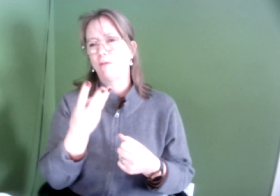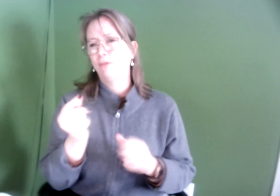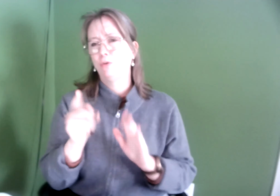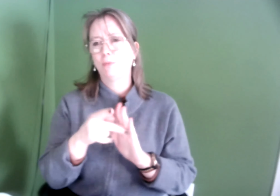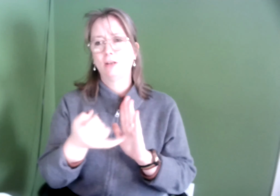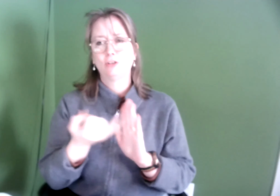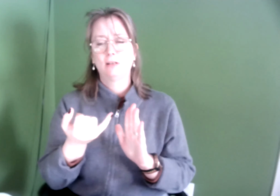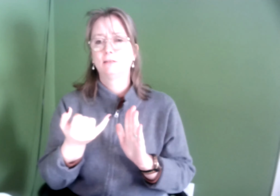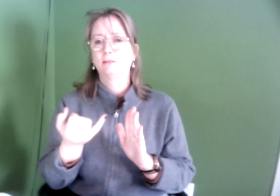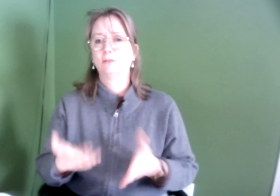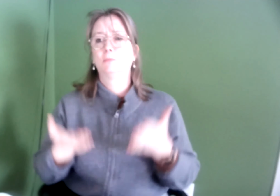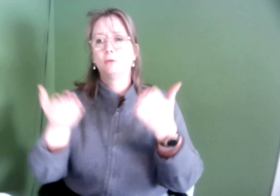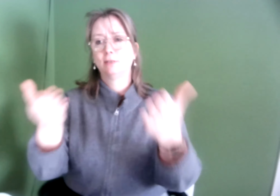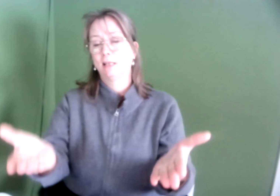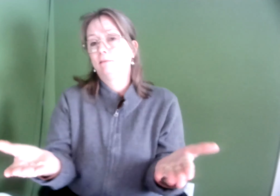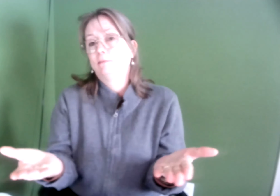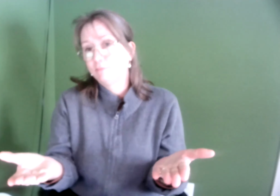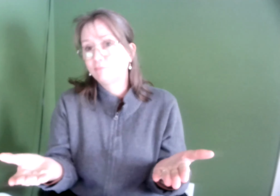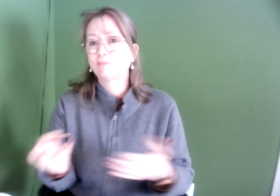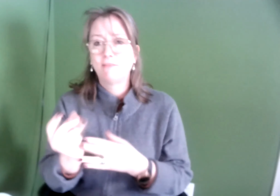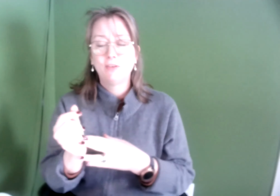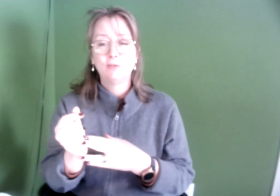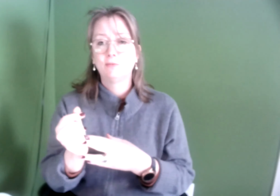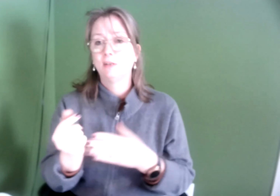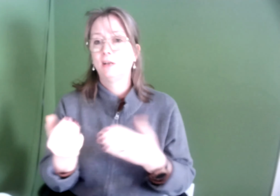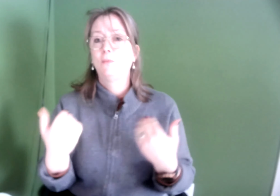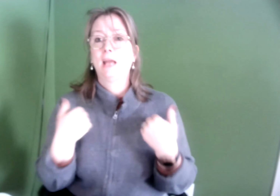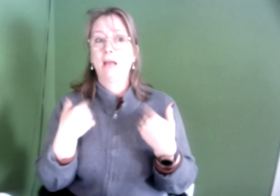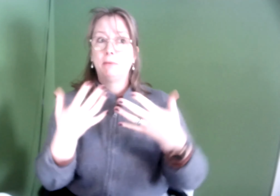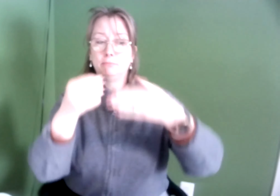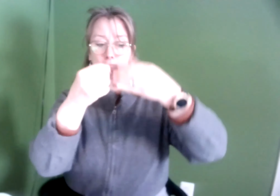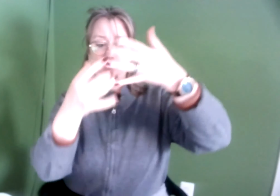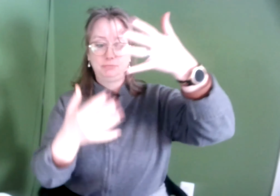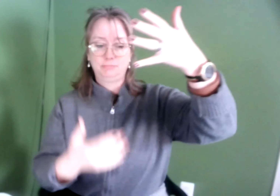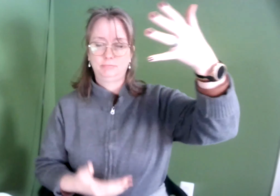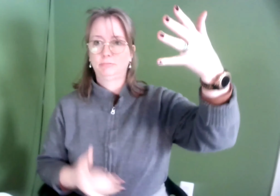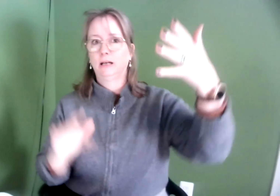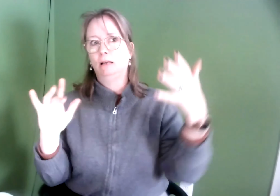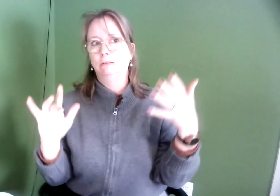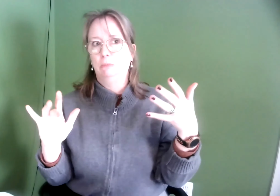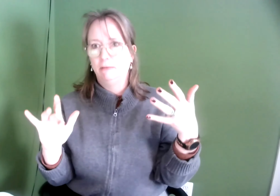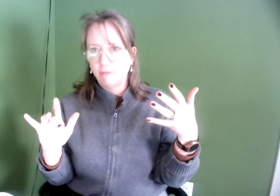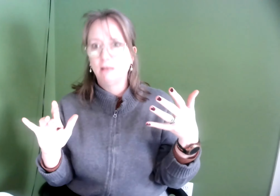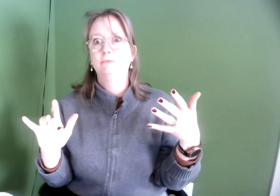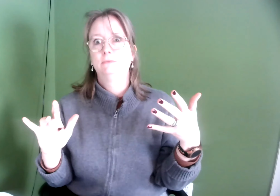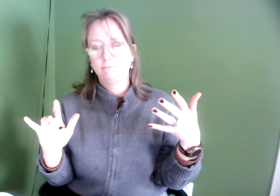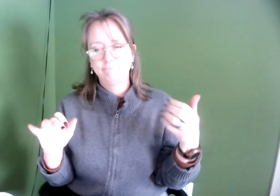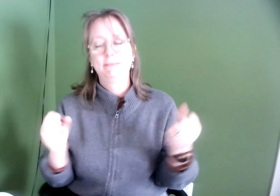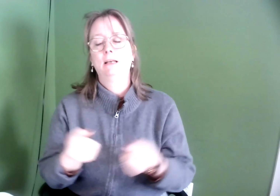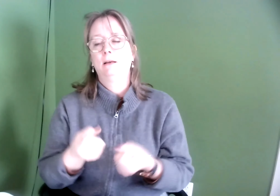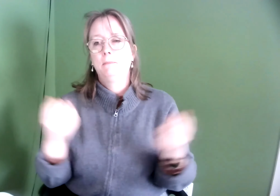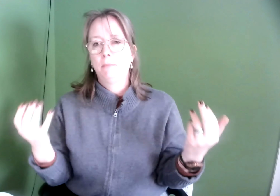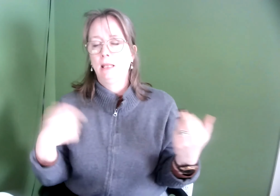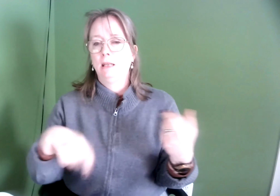to consider. So we probably have about 25 things now. And many of those things need to